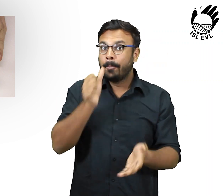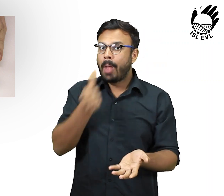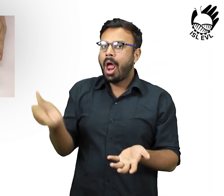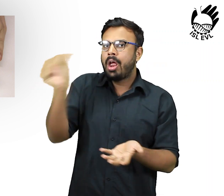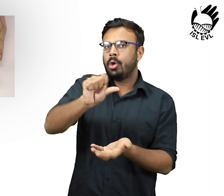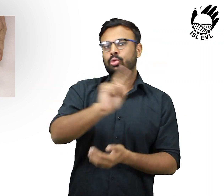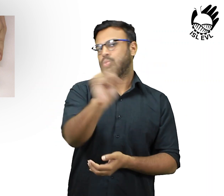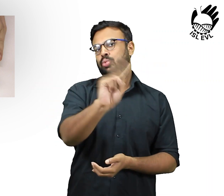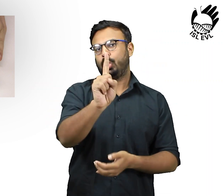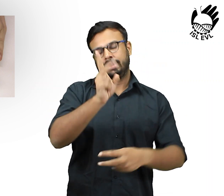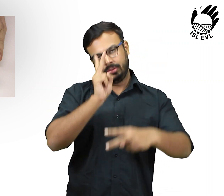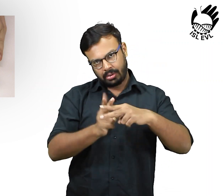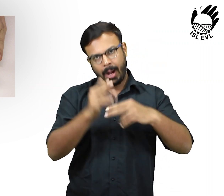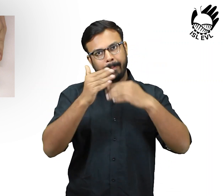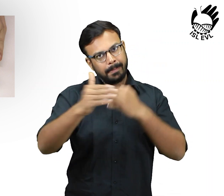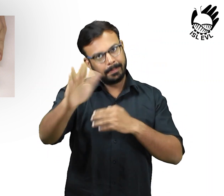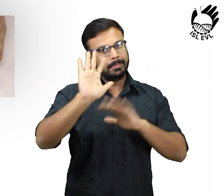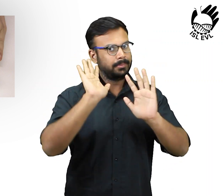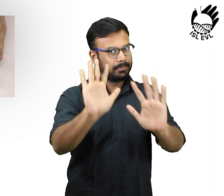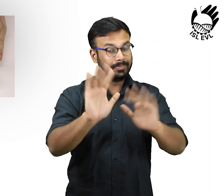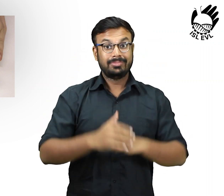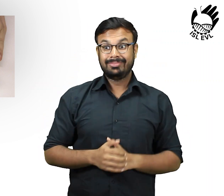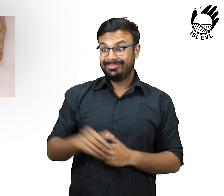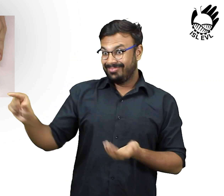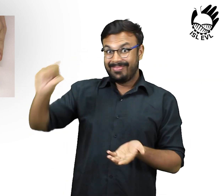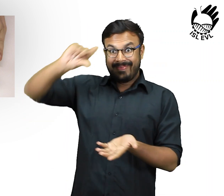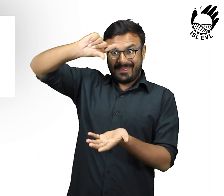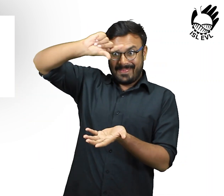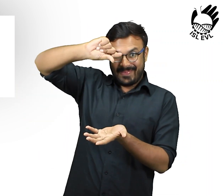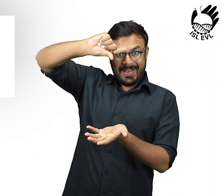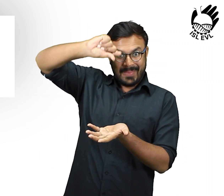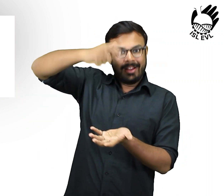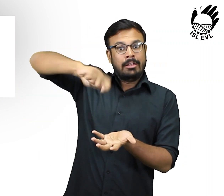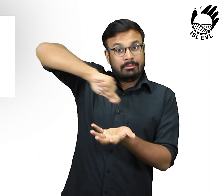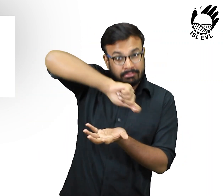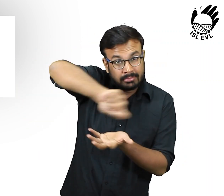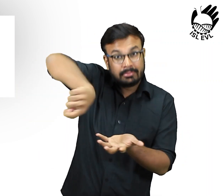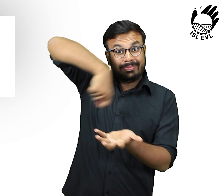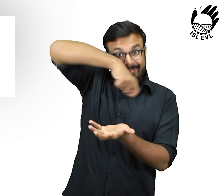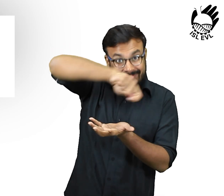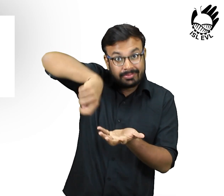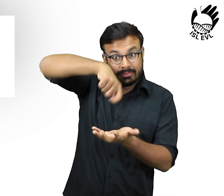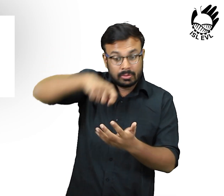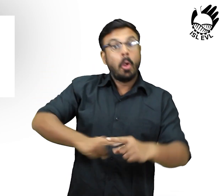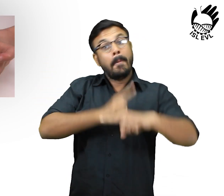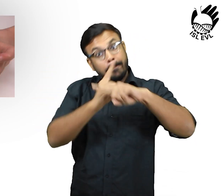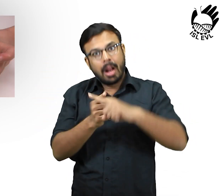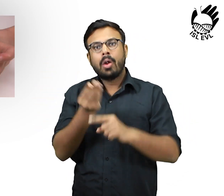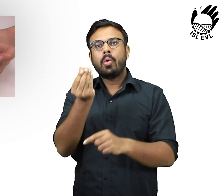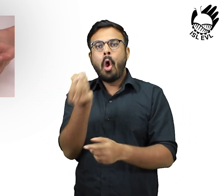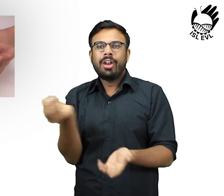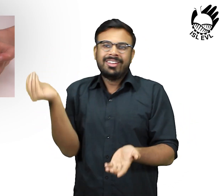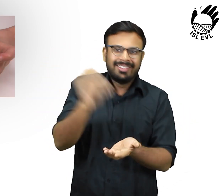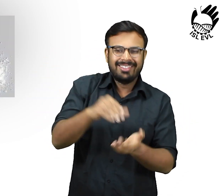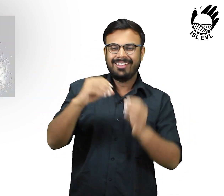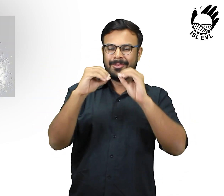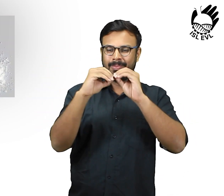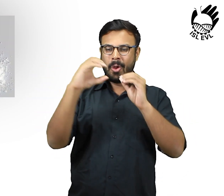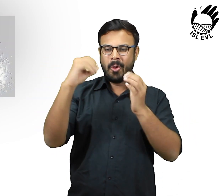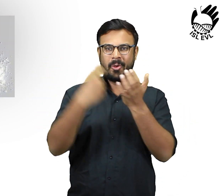glue, then it will create a bouncy ball. Do not add water to the glue, as we did for the slime.